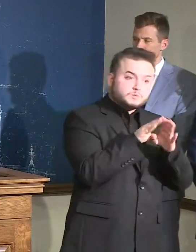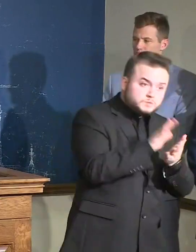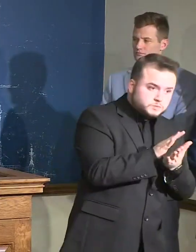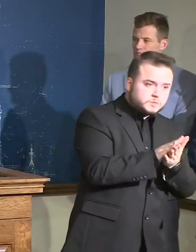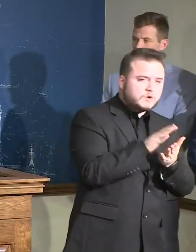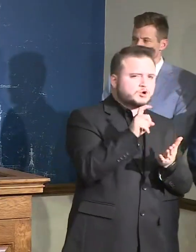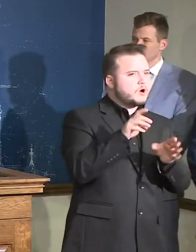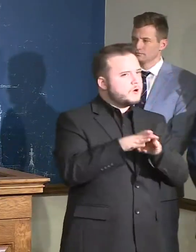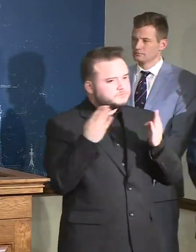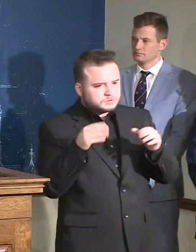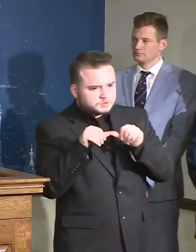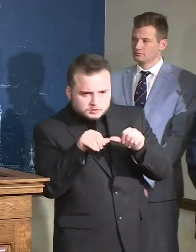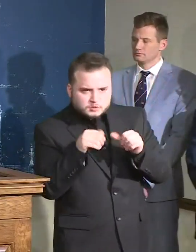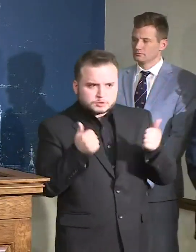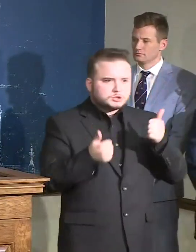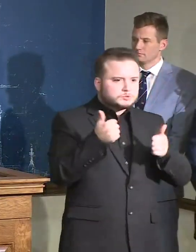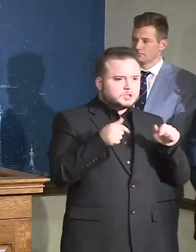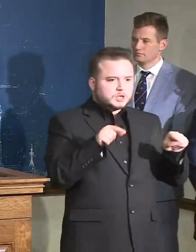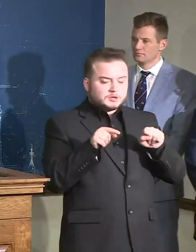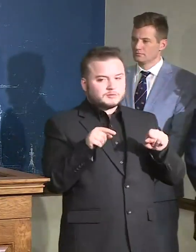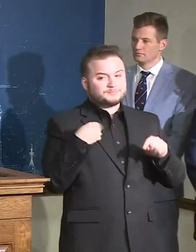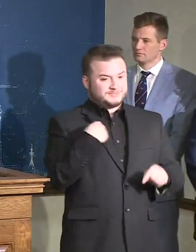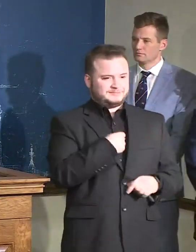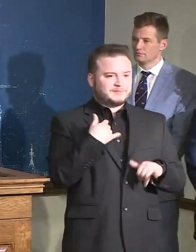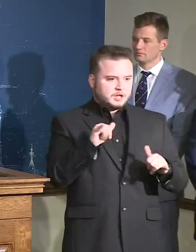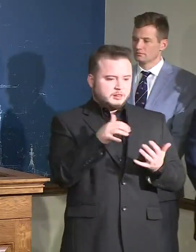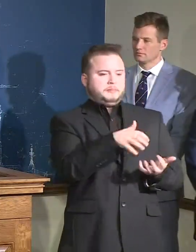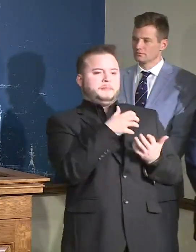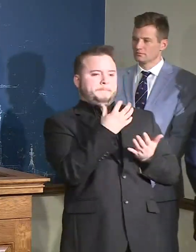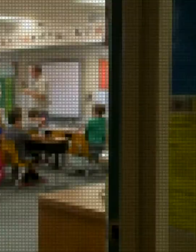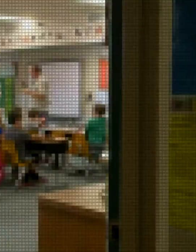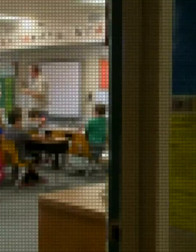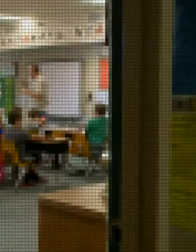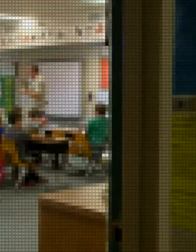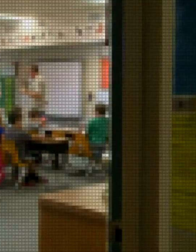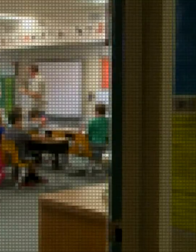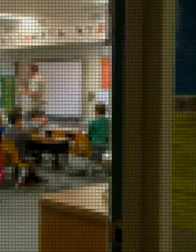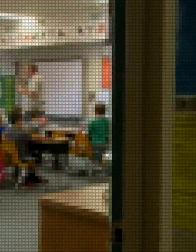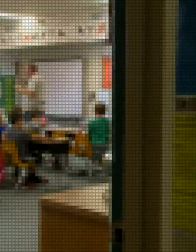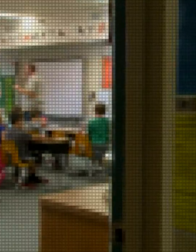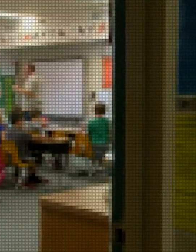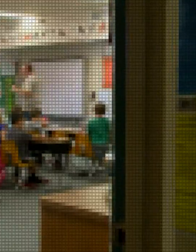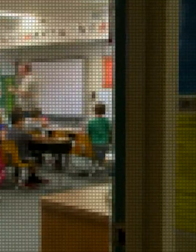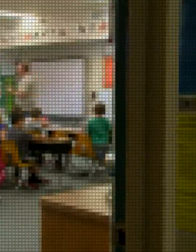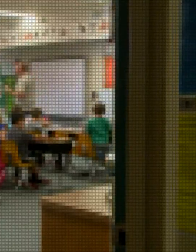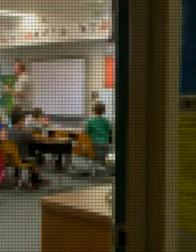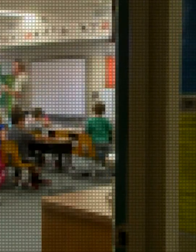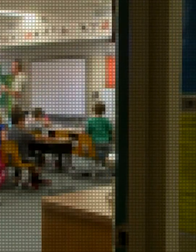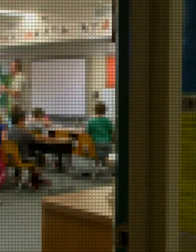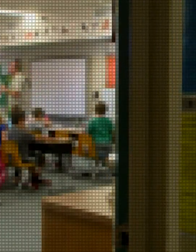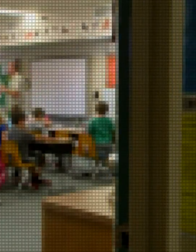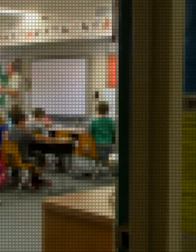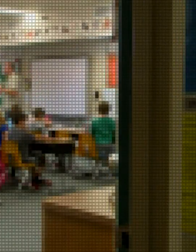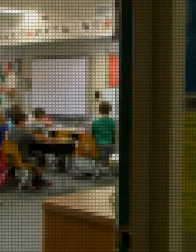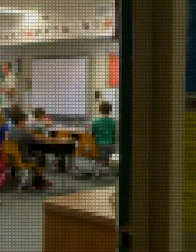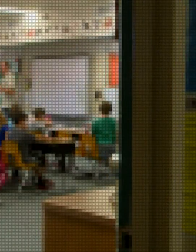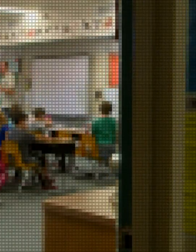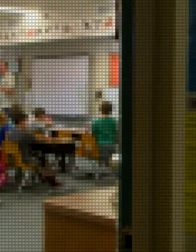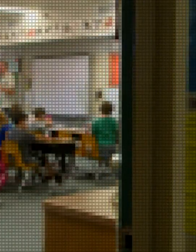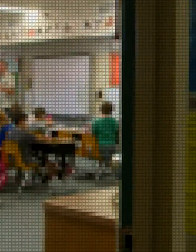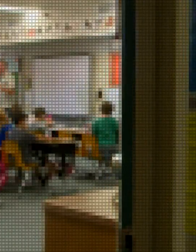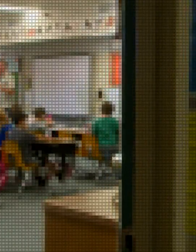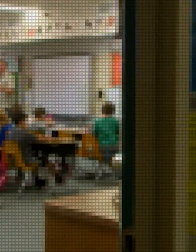am gathering all that best information around us, and we will make real-time decisions. Walz says the decisions are influenced by